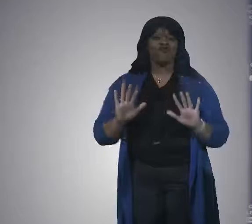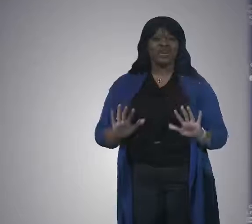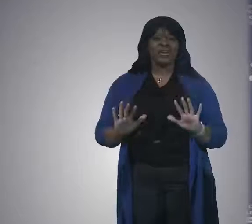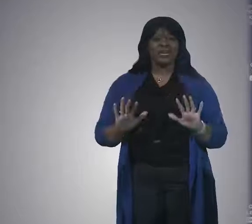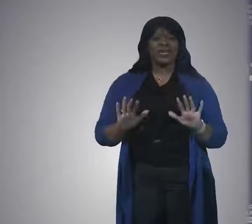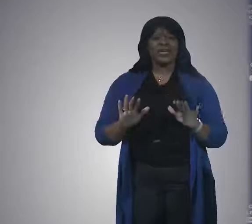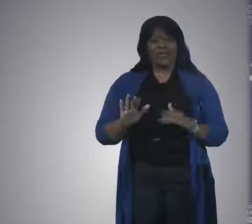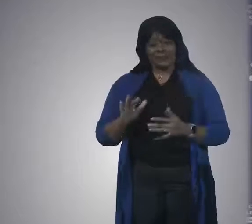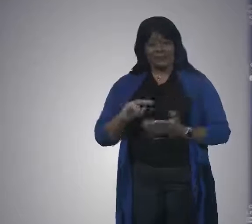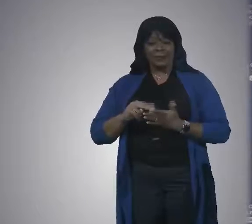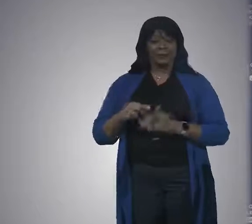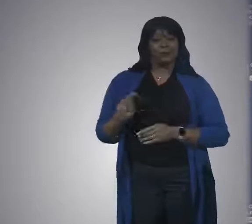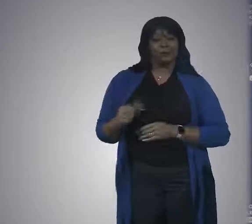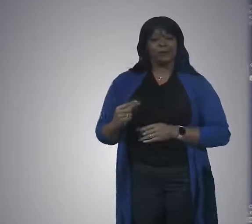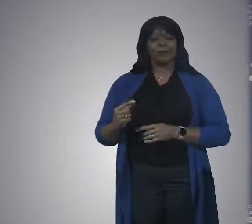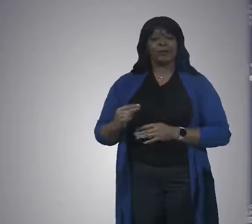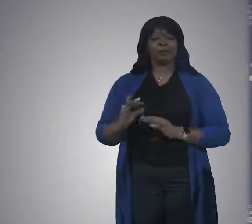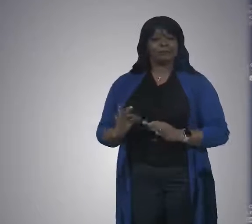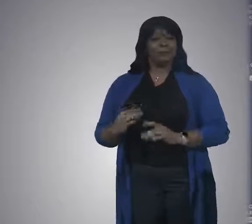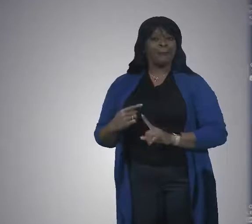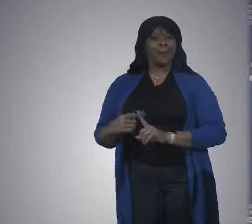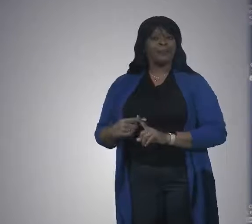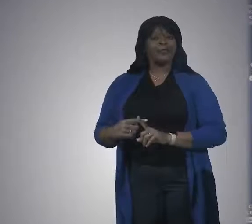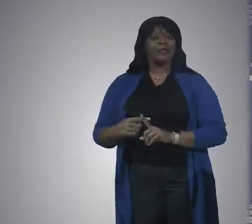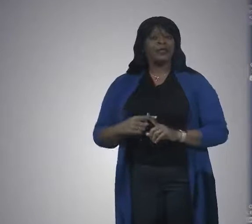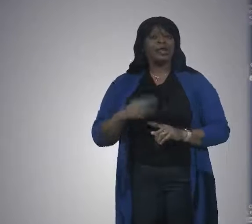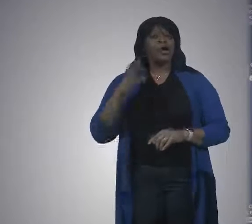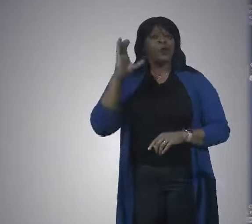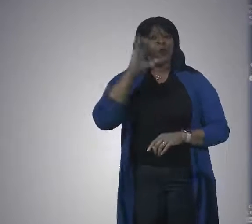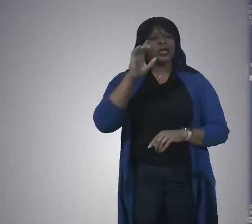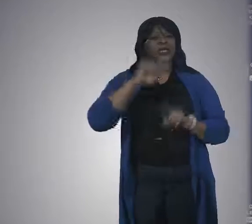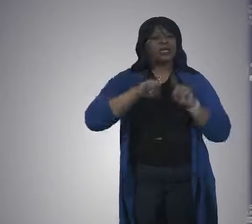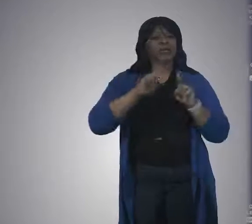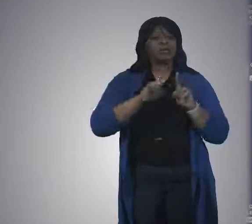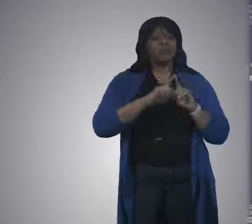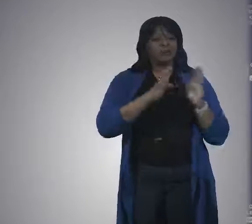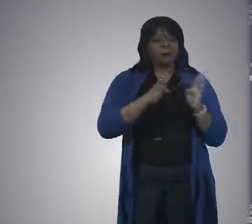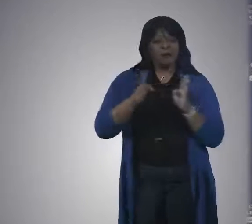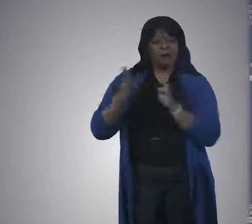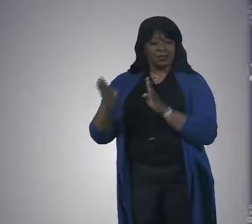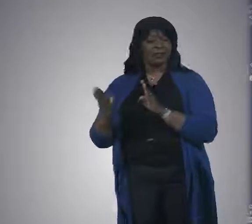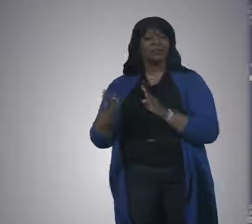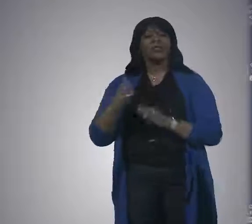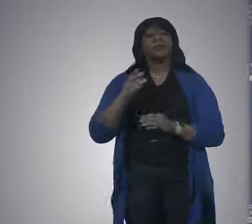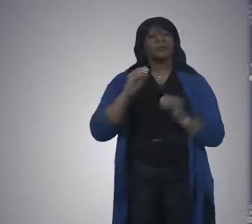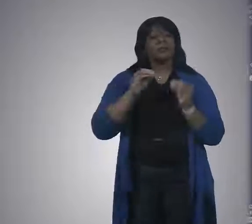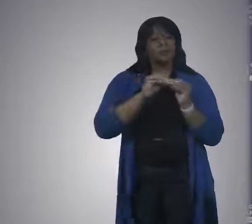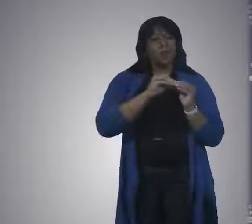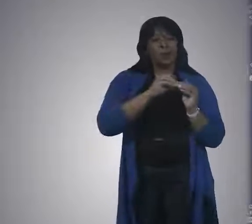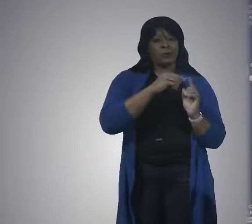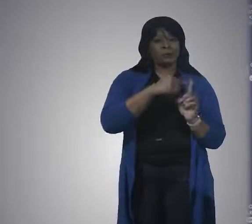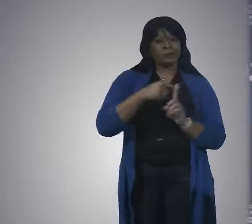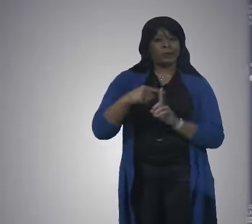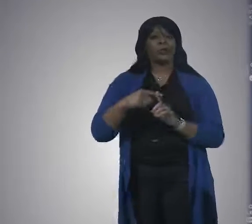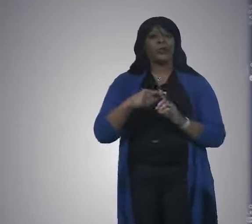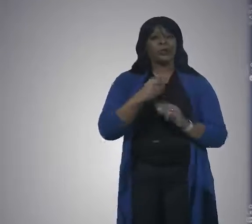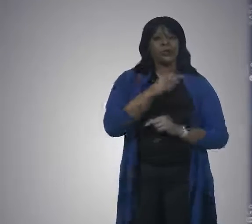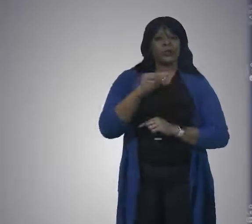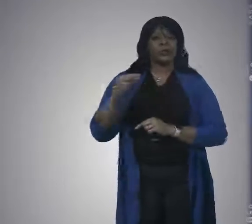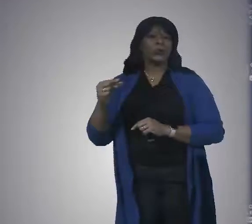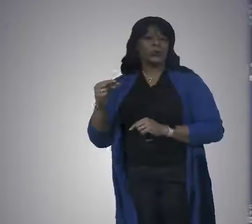in the green. We're looking to get other parameters in the green, such as